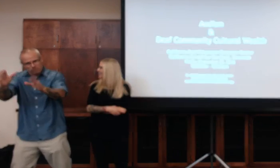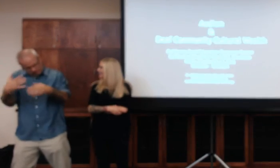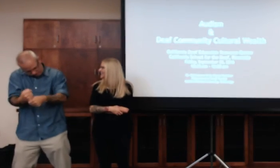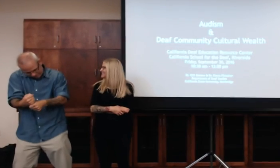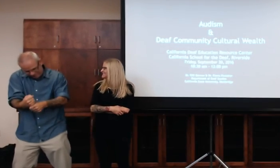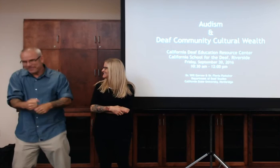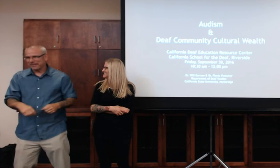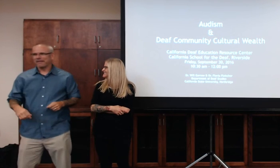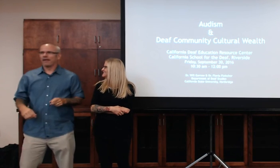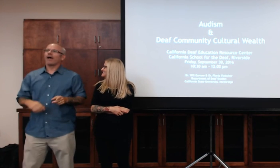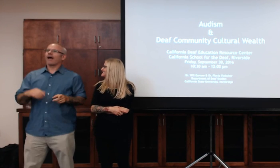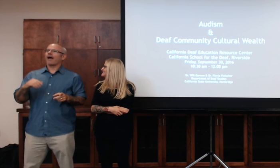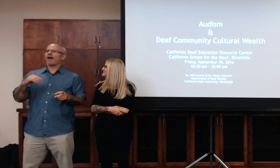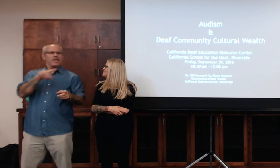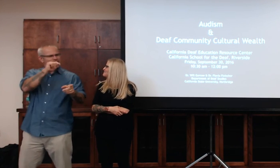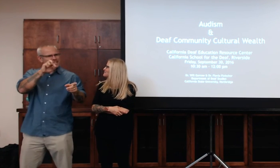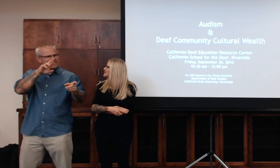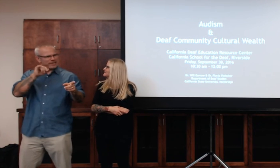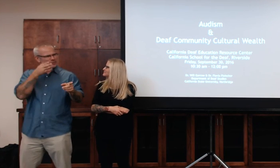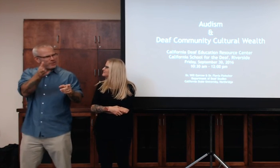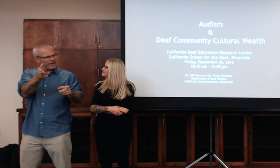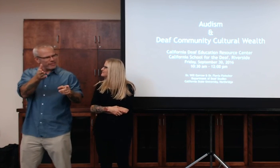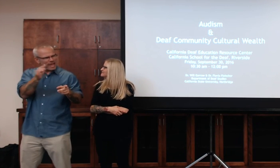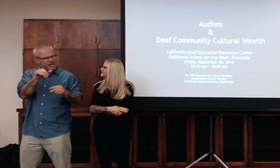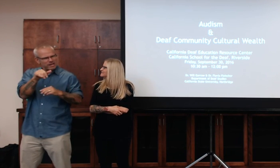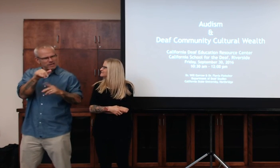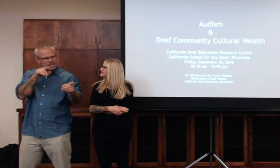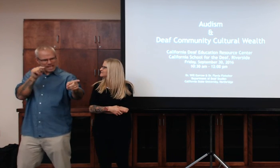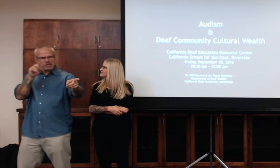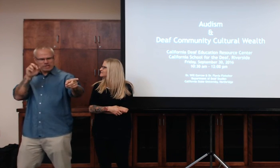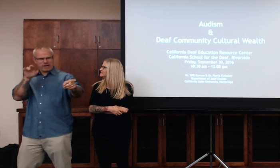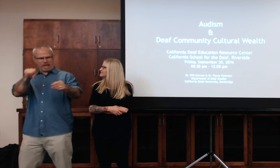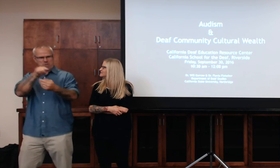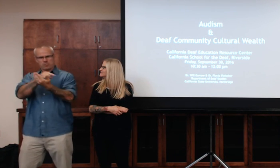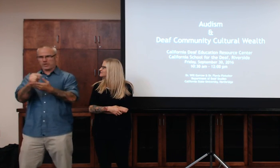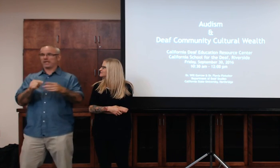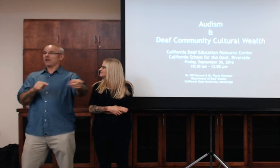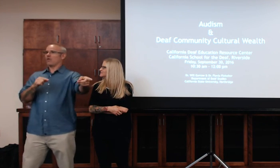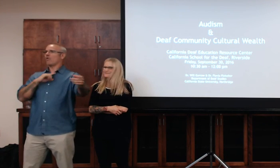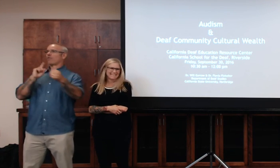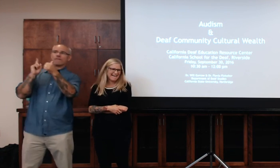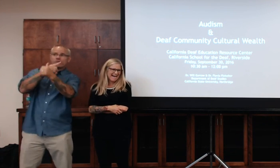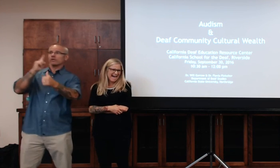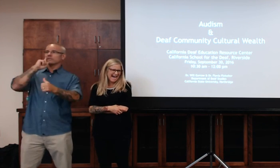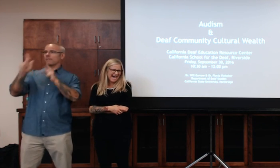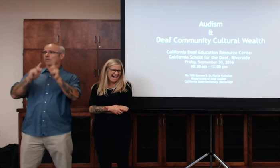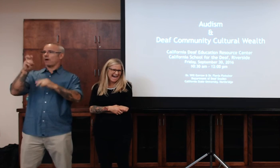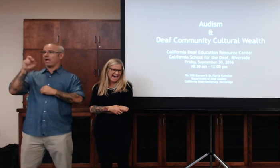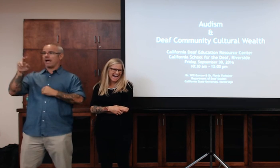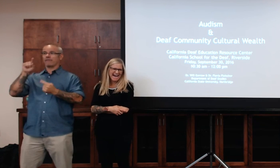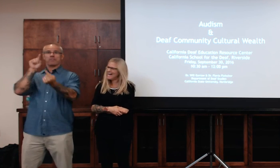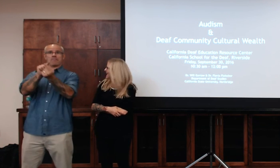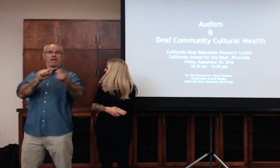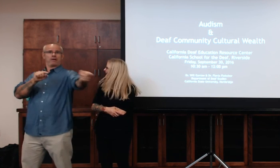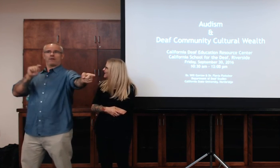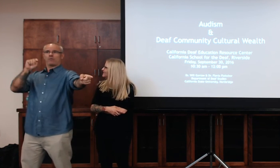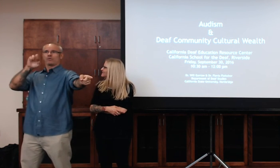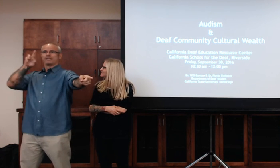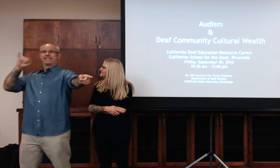long story. We could be here for days. But Terry, I think you were there. Terry, weren't you there that week? So the first deaf people I ever met, one of them